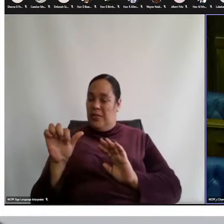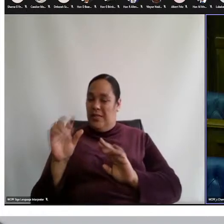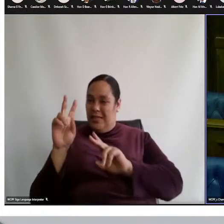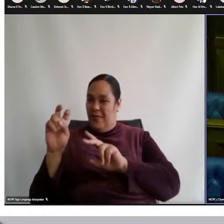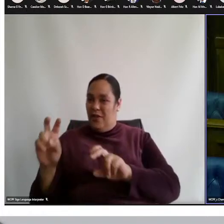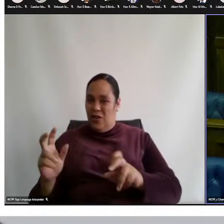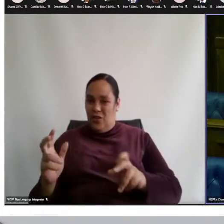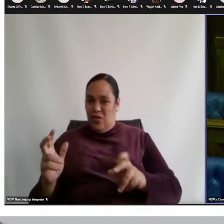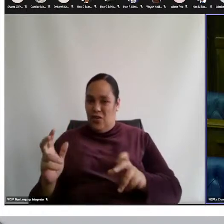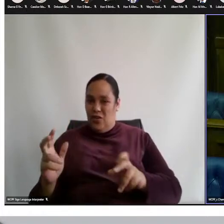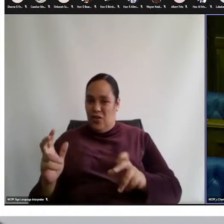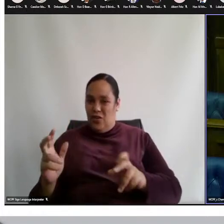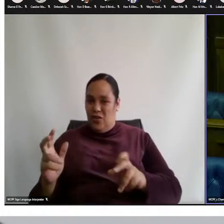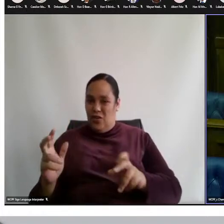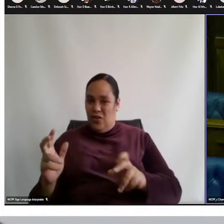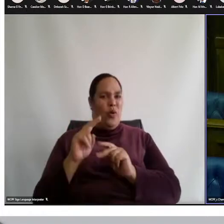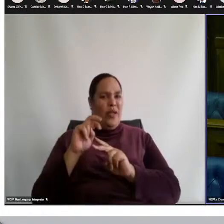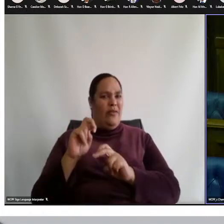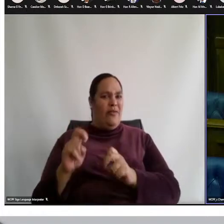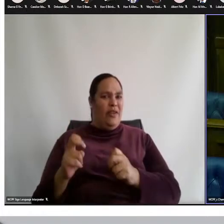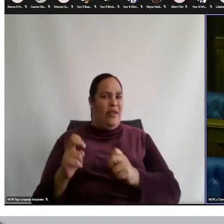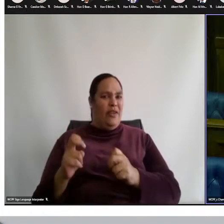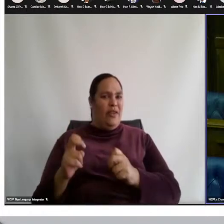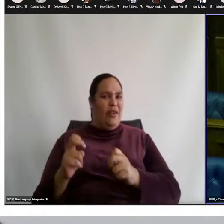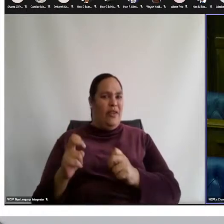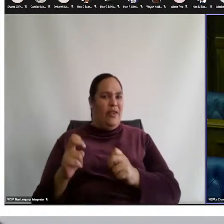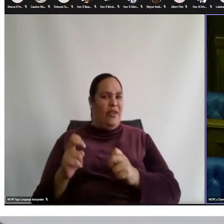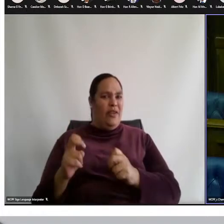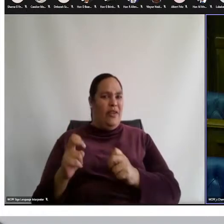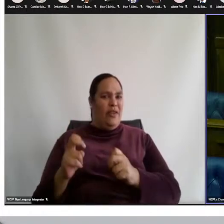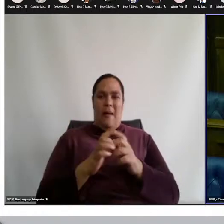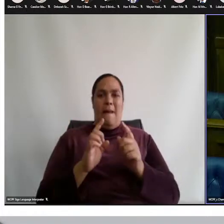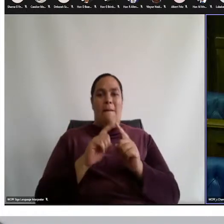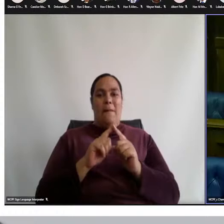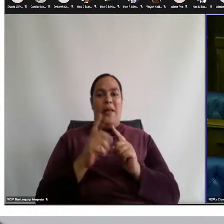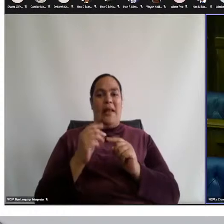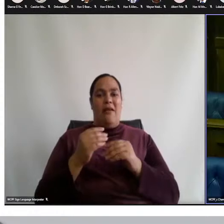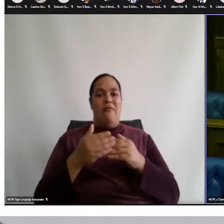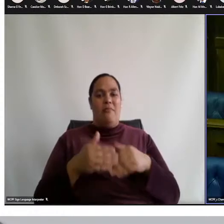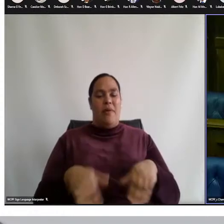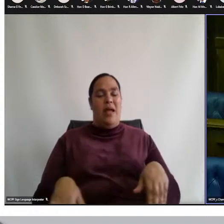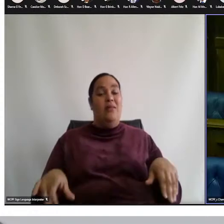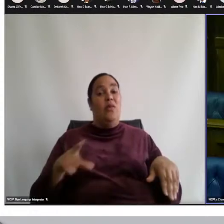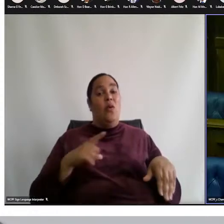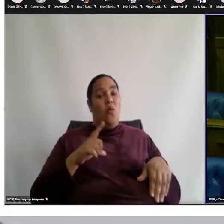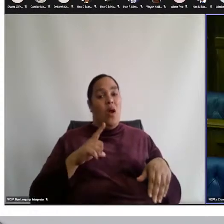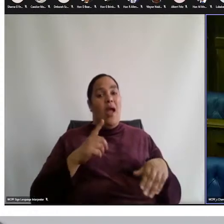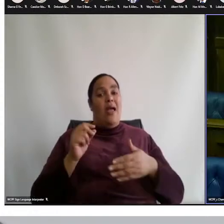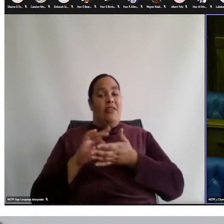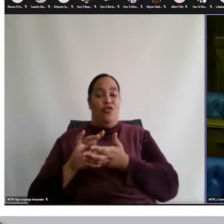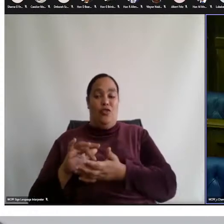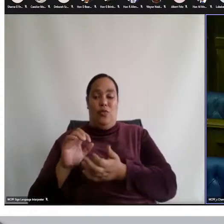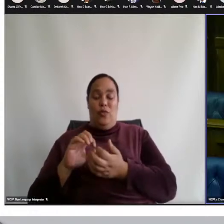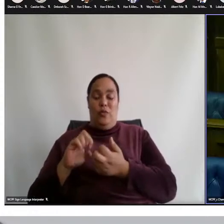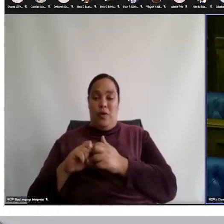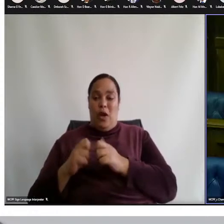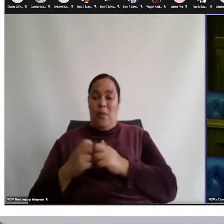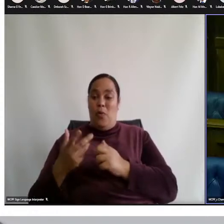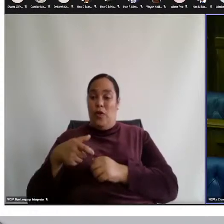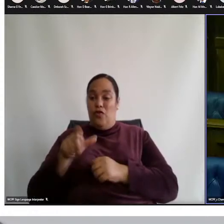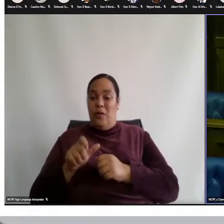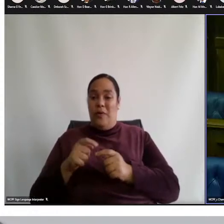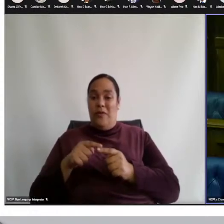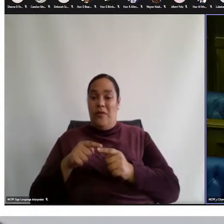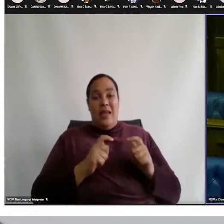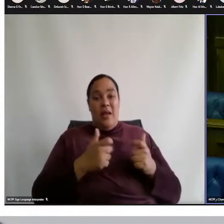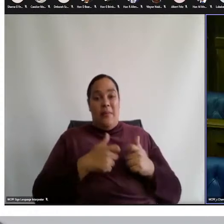and how quickly those investigations are actually set up. There is bias. We have a situation where the very chairperson of this standing committee,